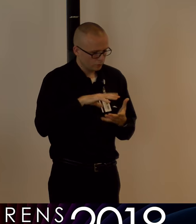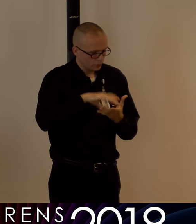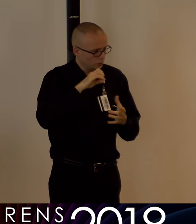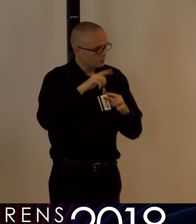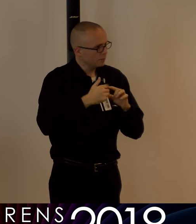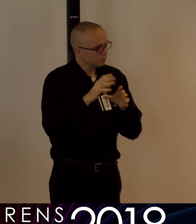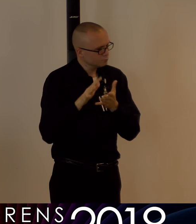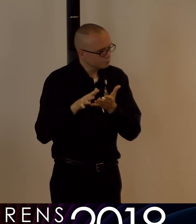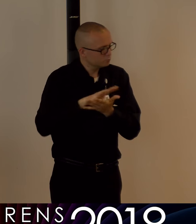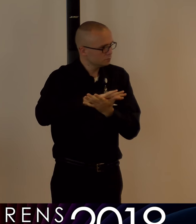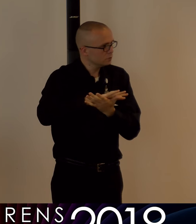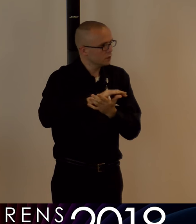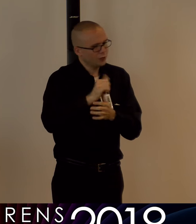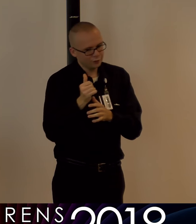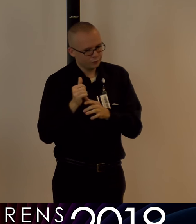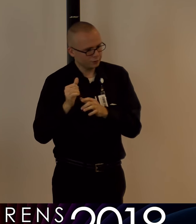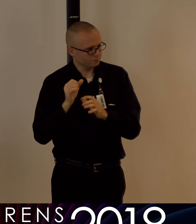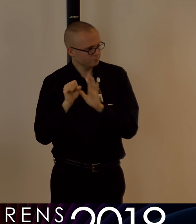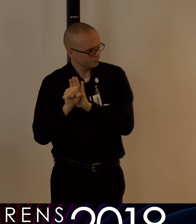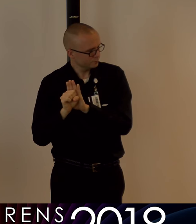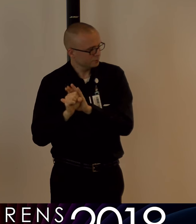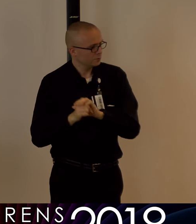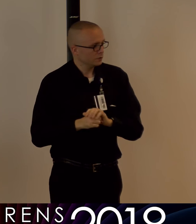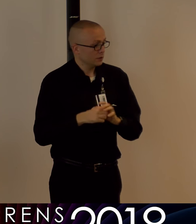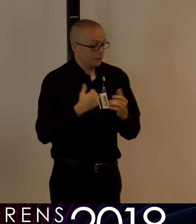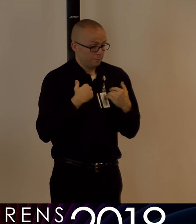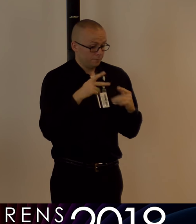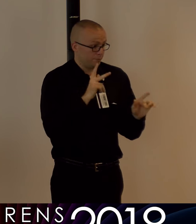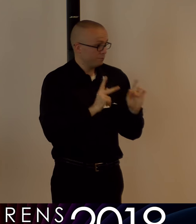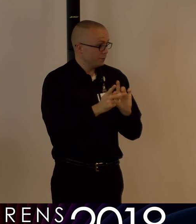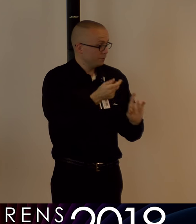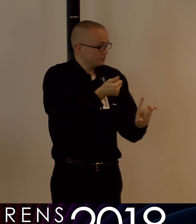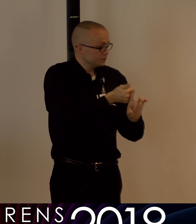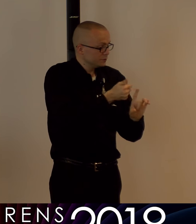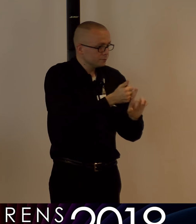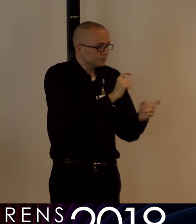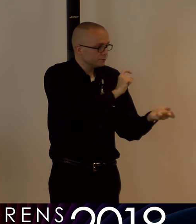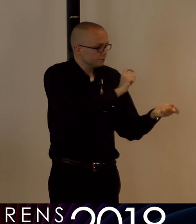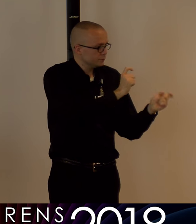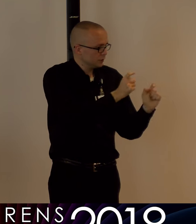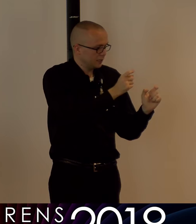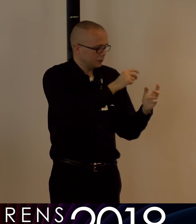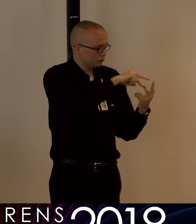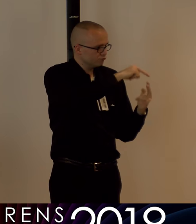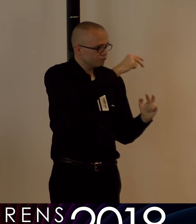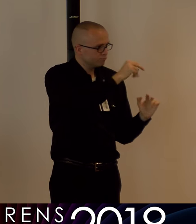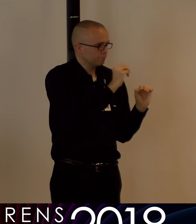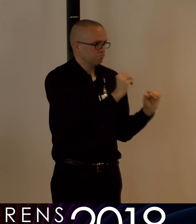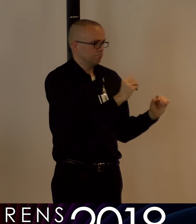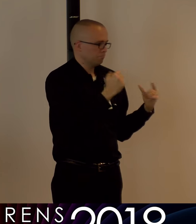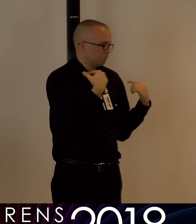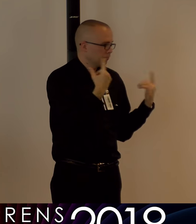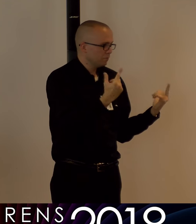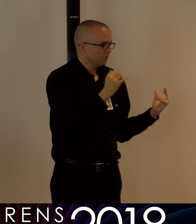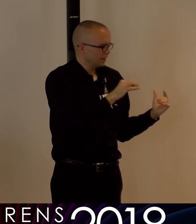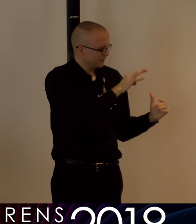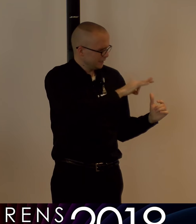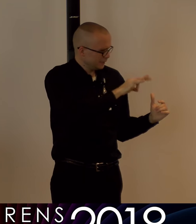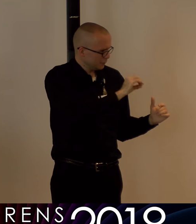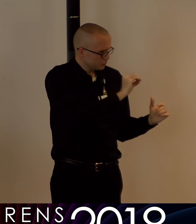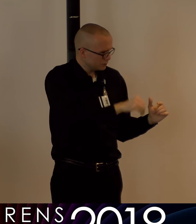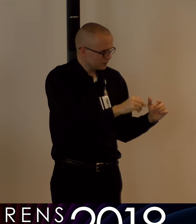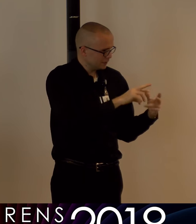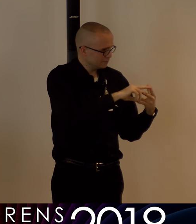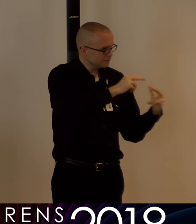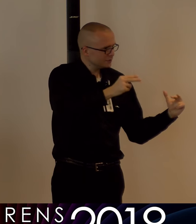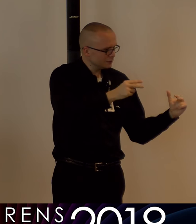other conditions, but we still have people who don't have a change in any one of these genes. And that's where that 99%